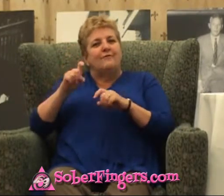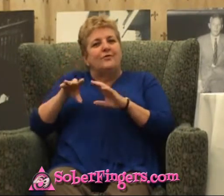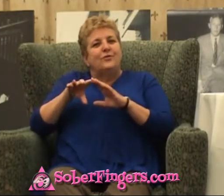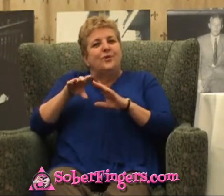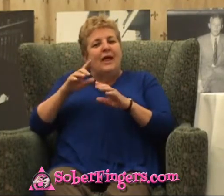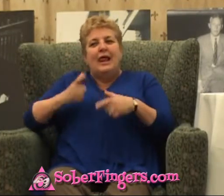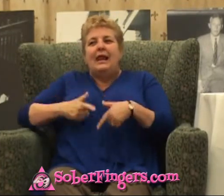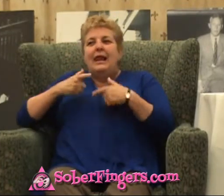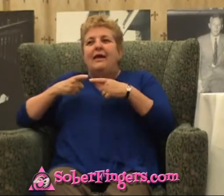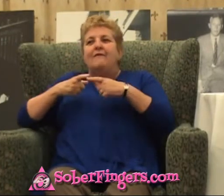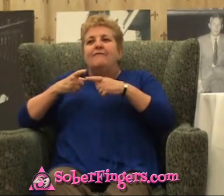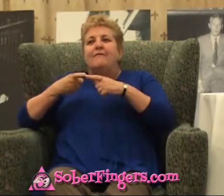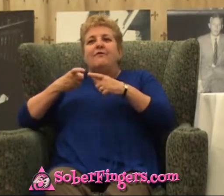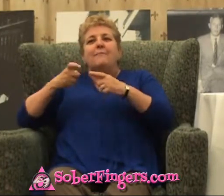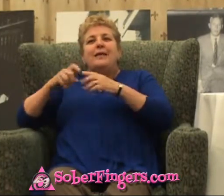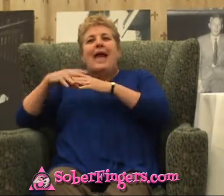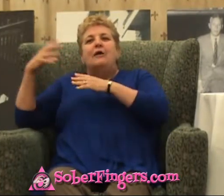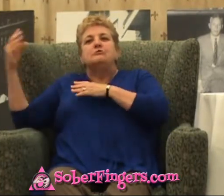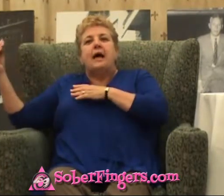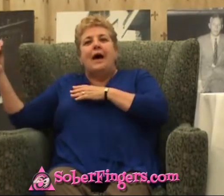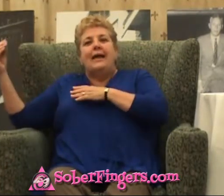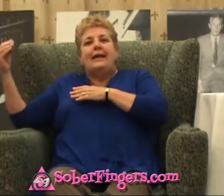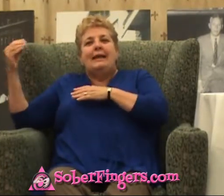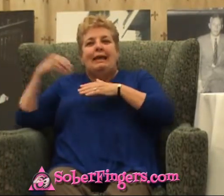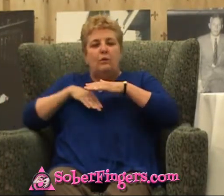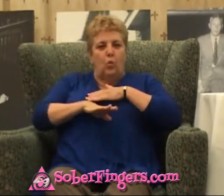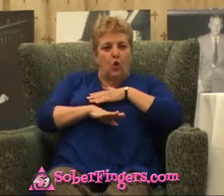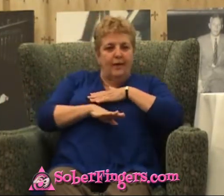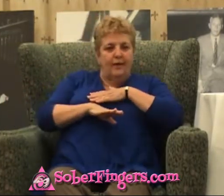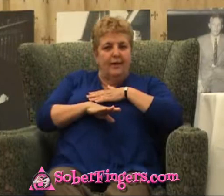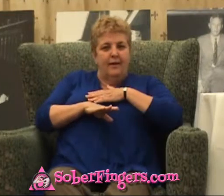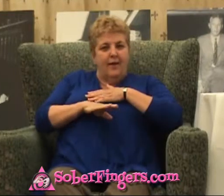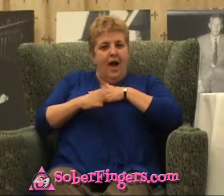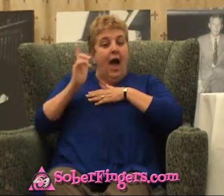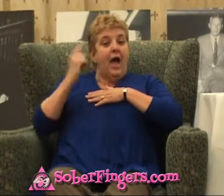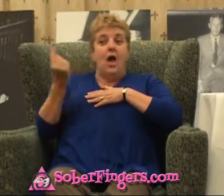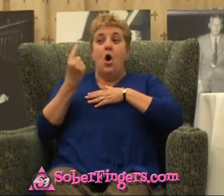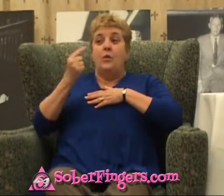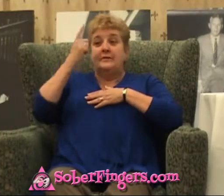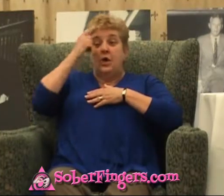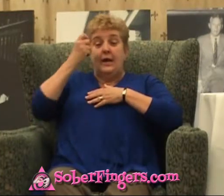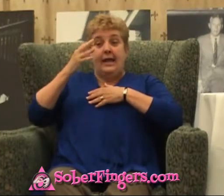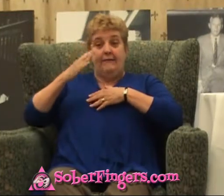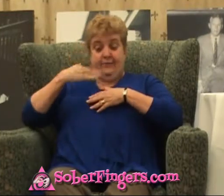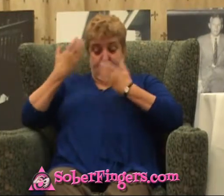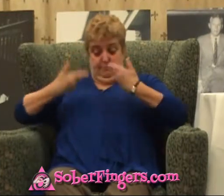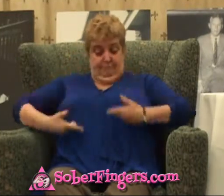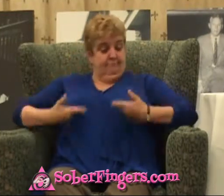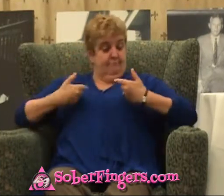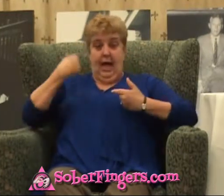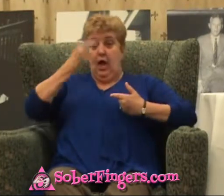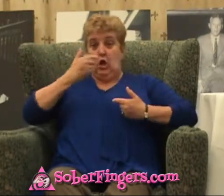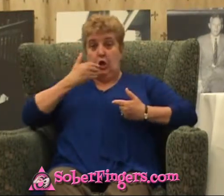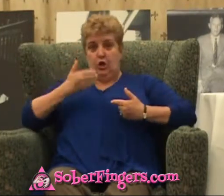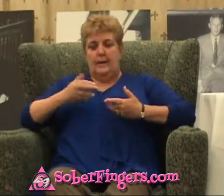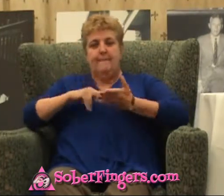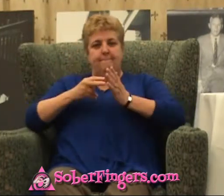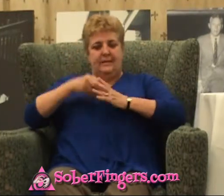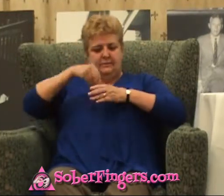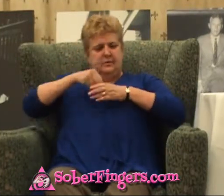always thought if my outside looked okay, then it would convince you that my inside was okay. Because somewhere I'd gotten the idea, if you saw